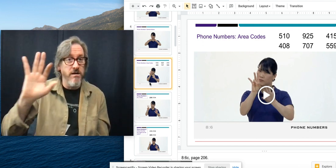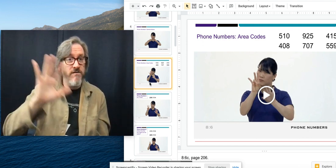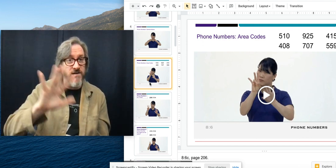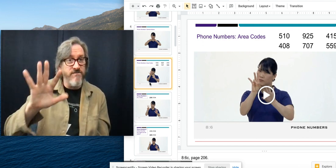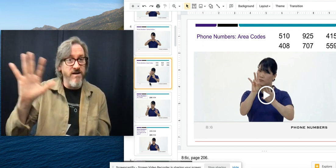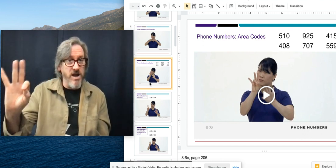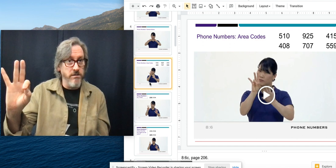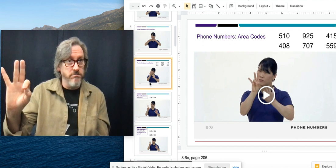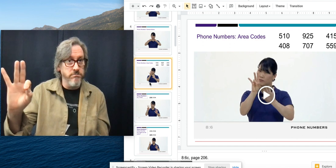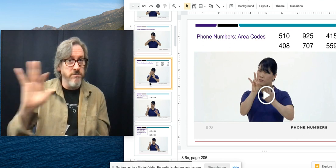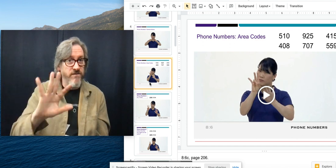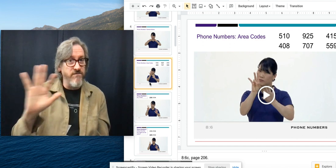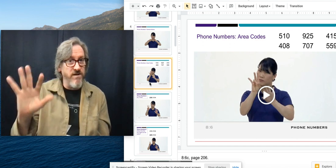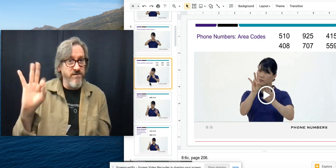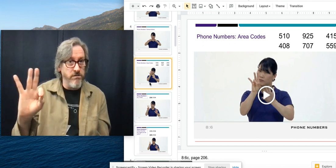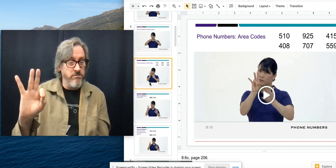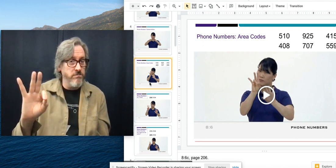9. 559.